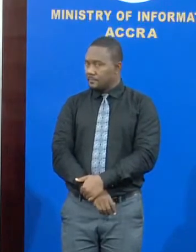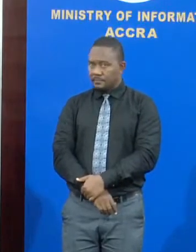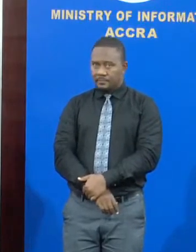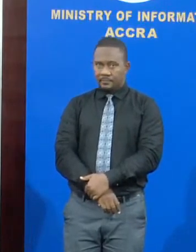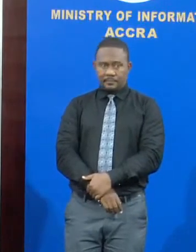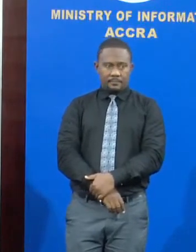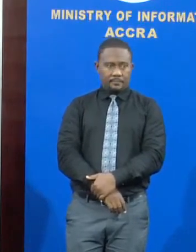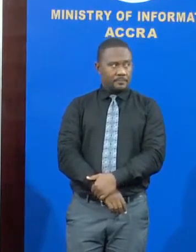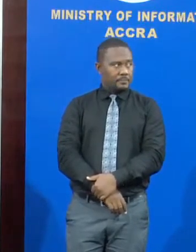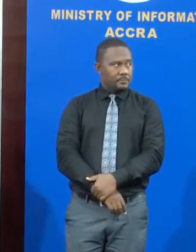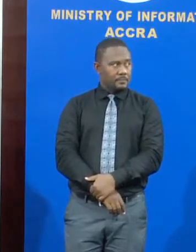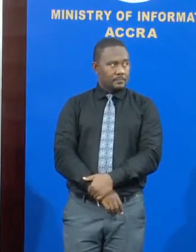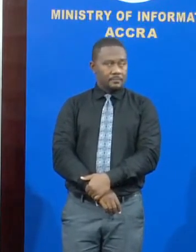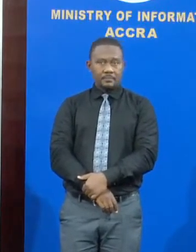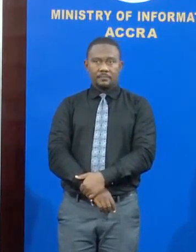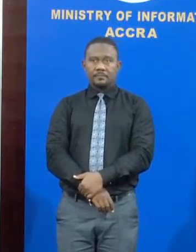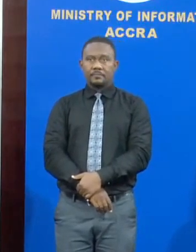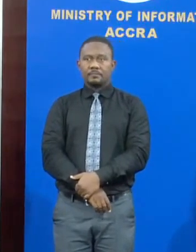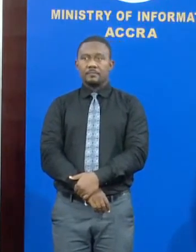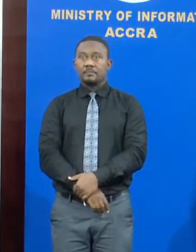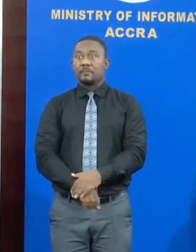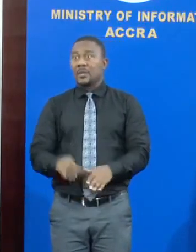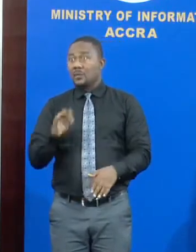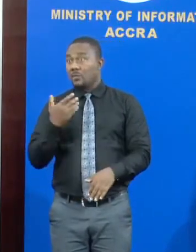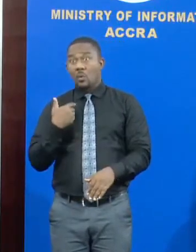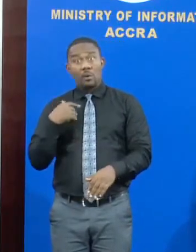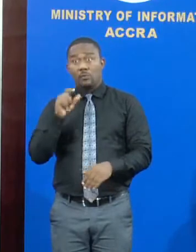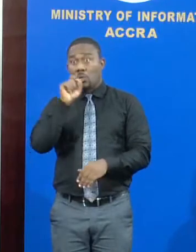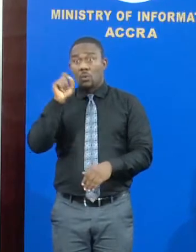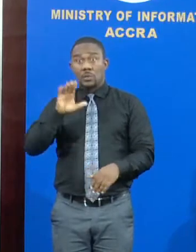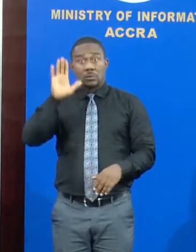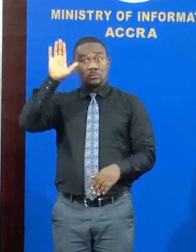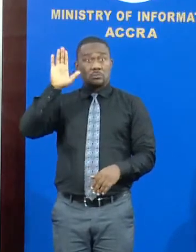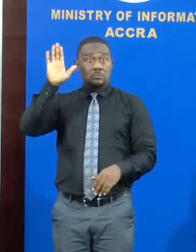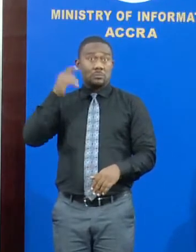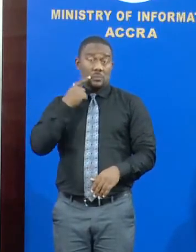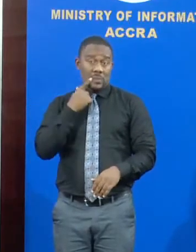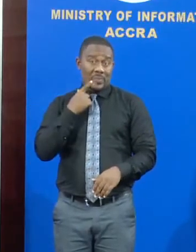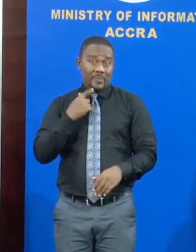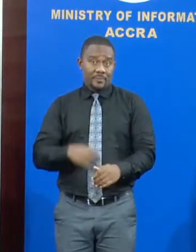Please, if you have a question, you can raise your hand and we'll call you.